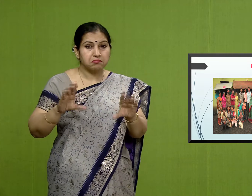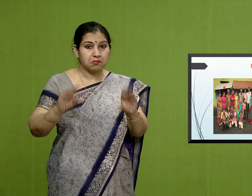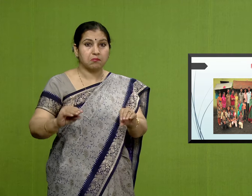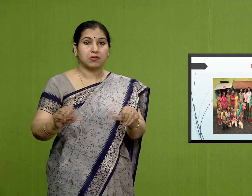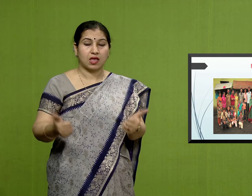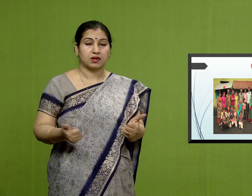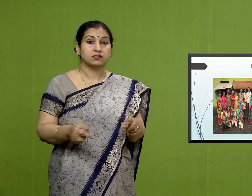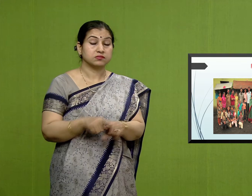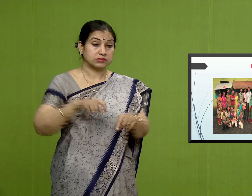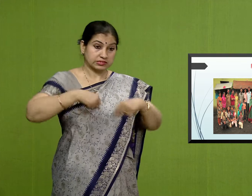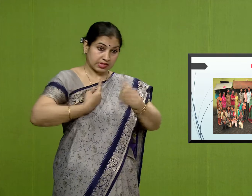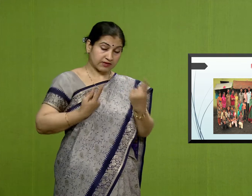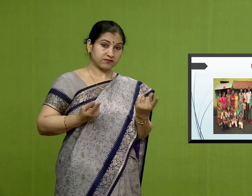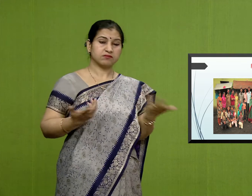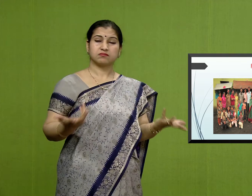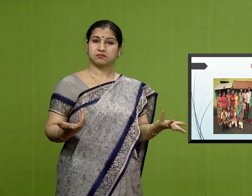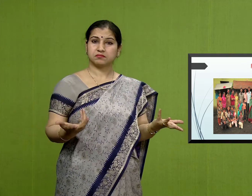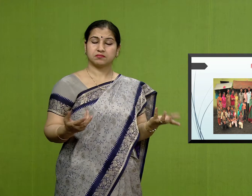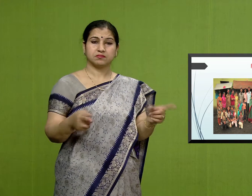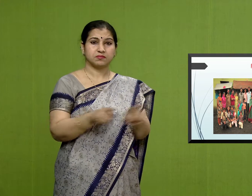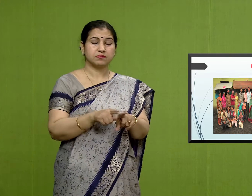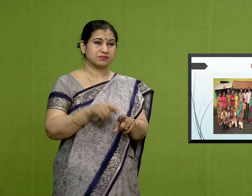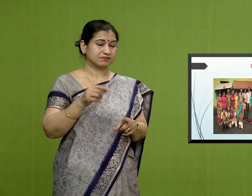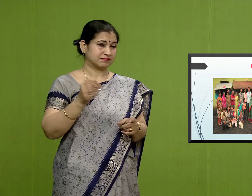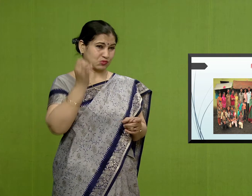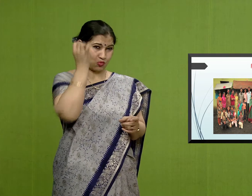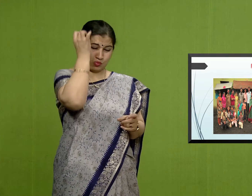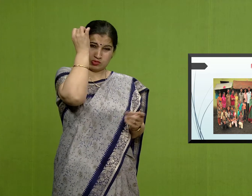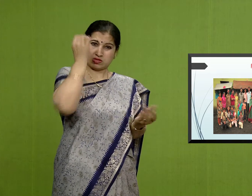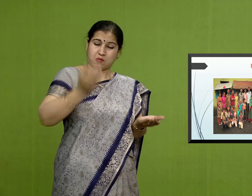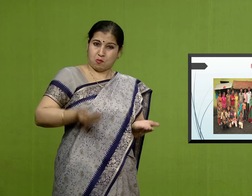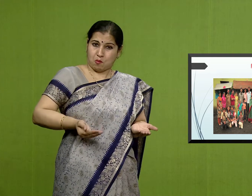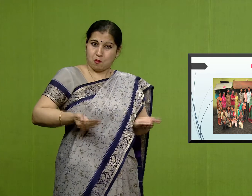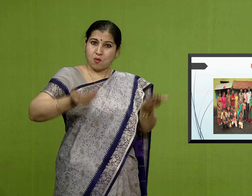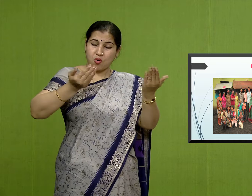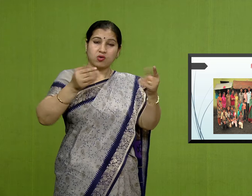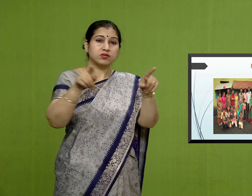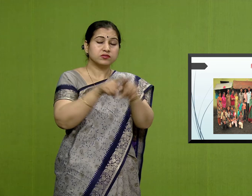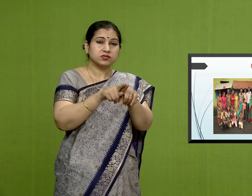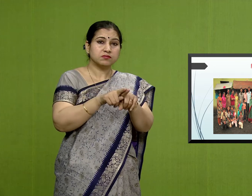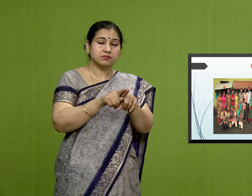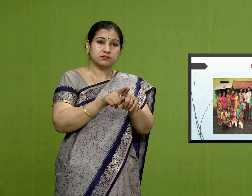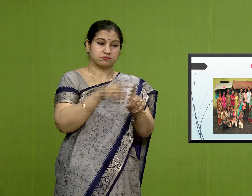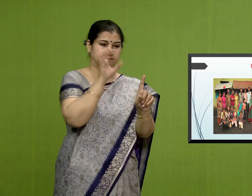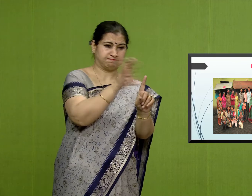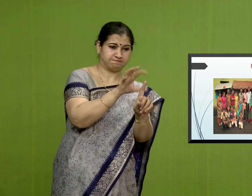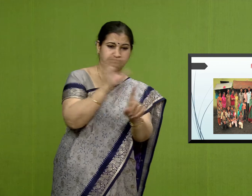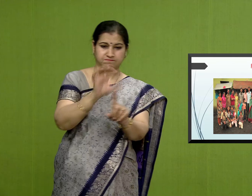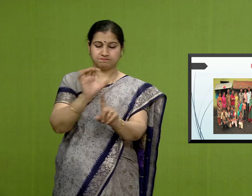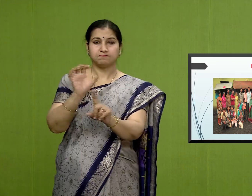She herself becomes irritable and often scolds and beats